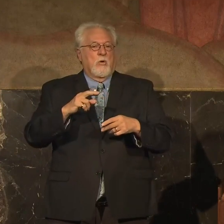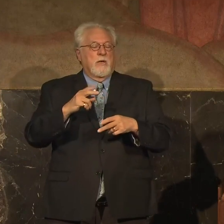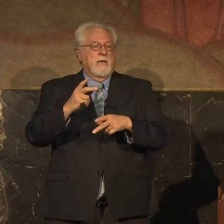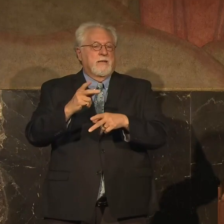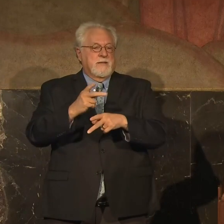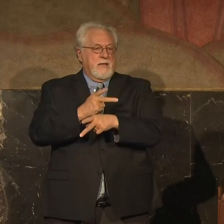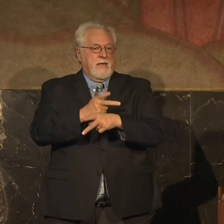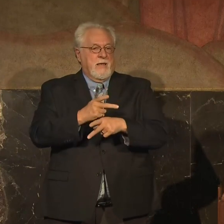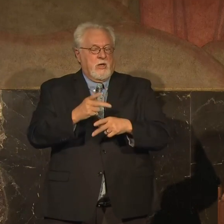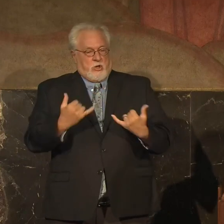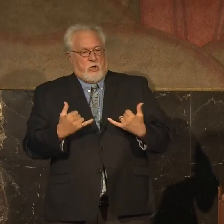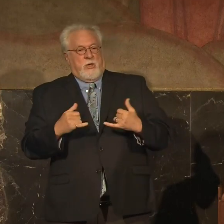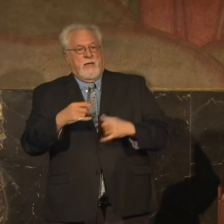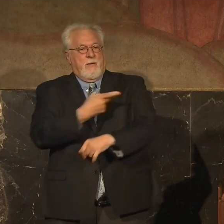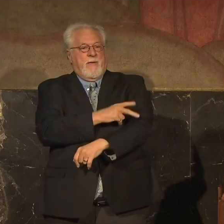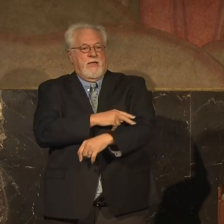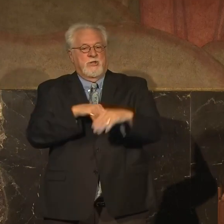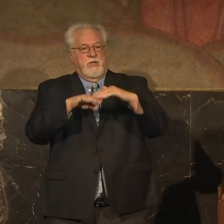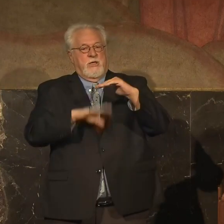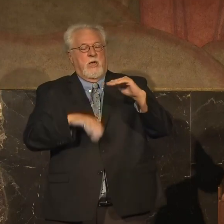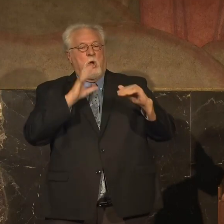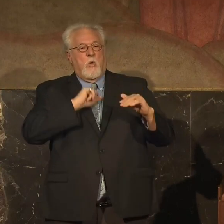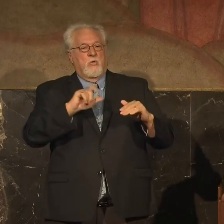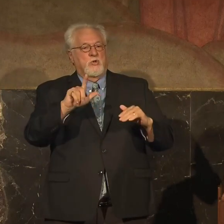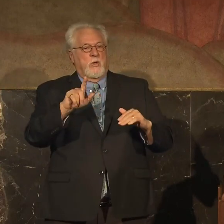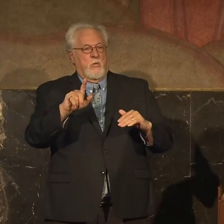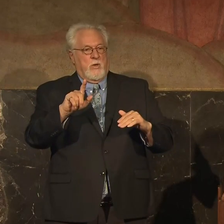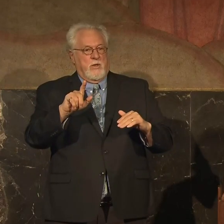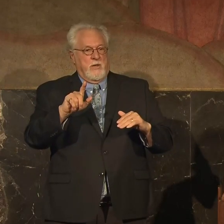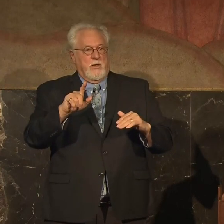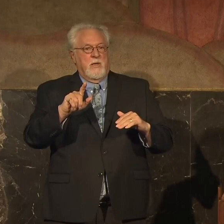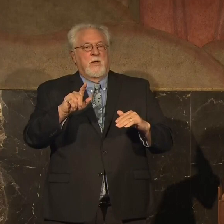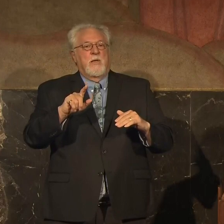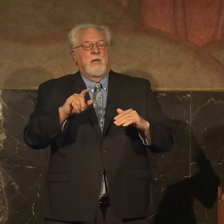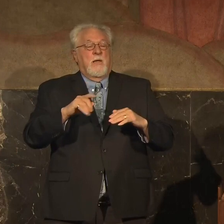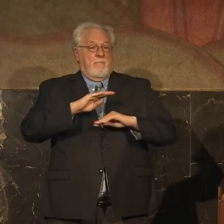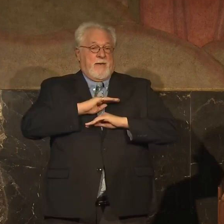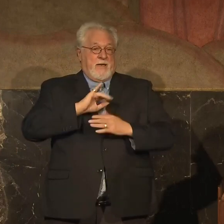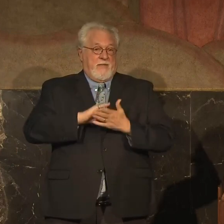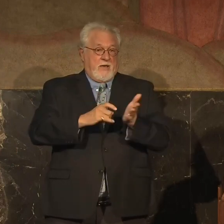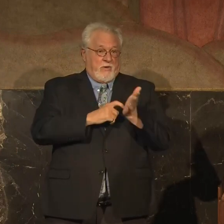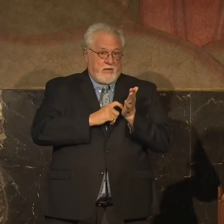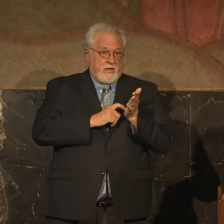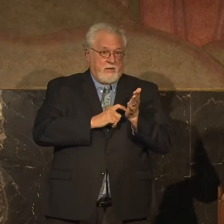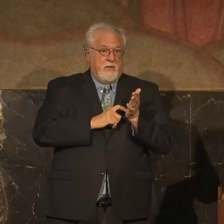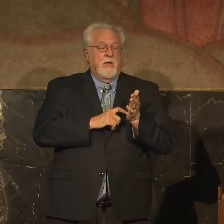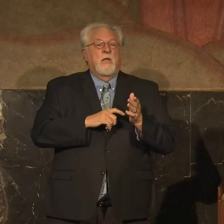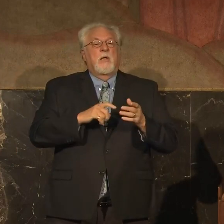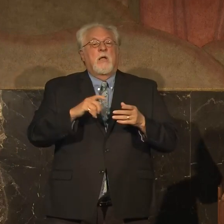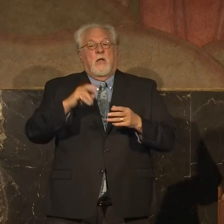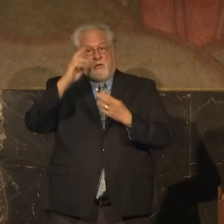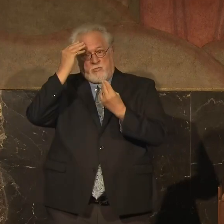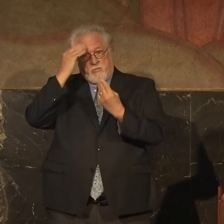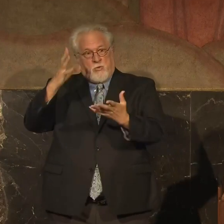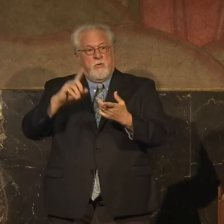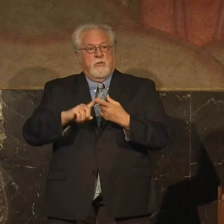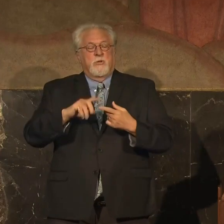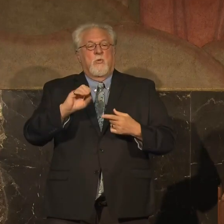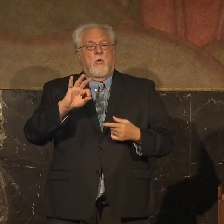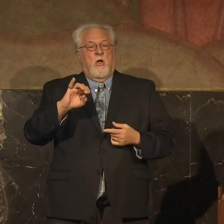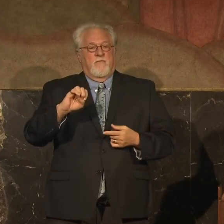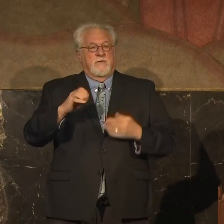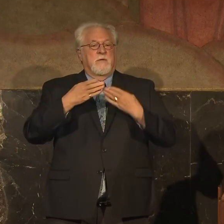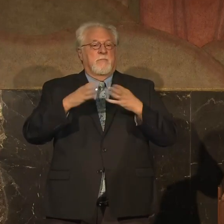for currently patients younger than 21 years of age and meeting these criteria to immediately report them to the Office of Public